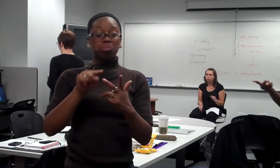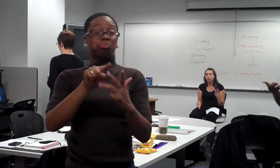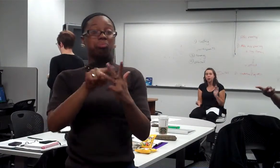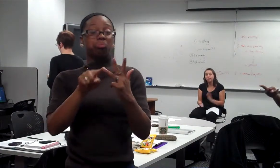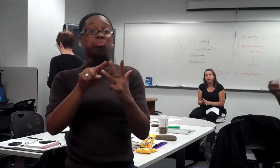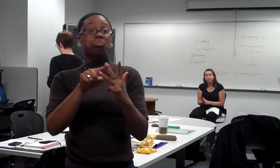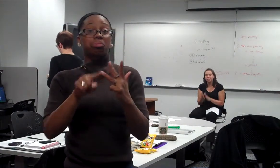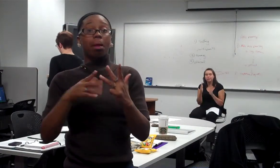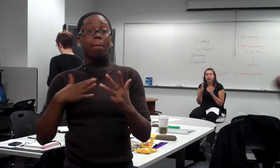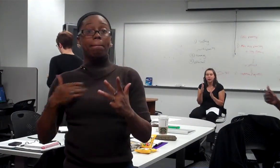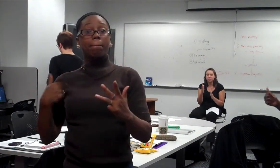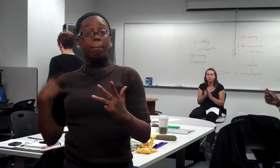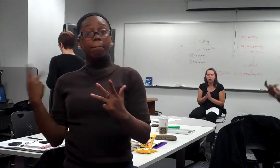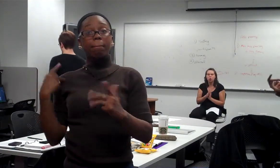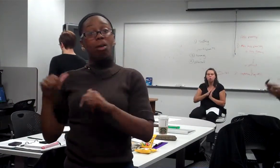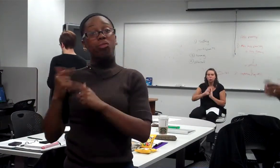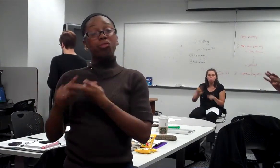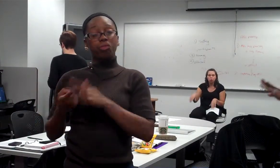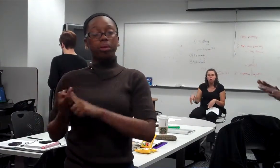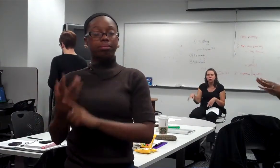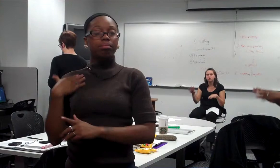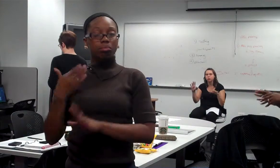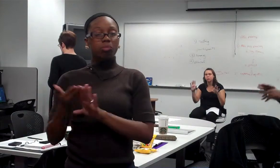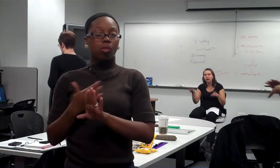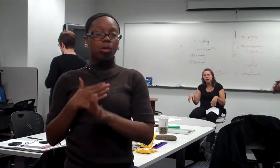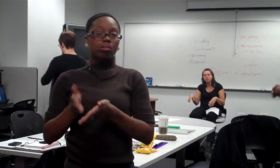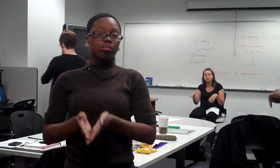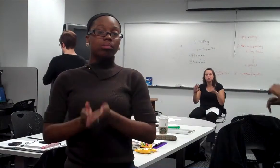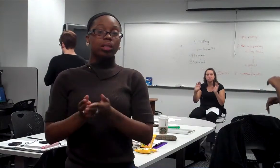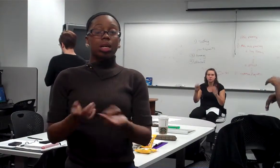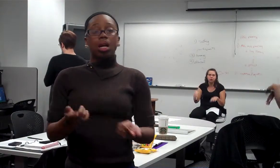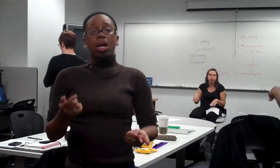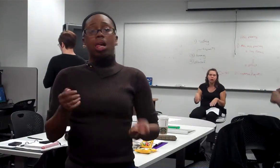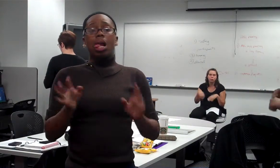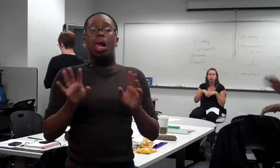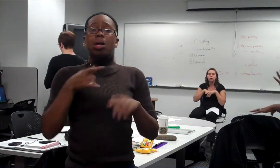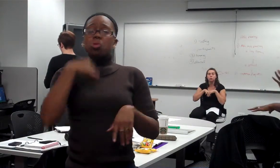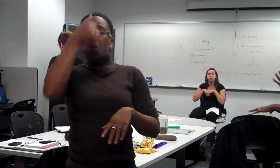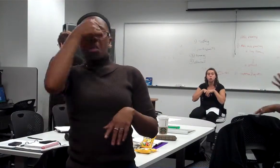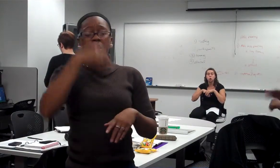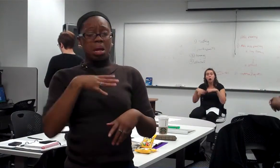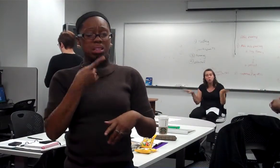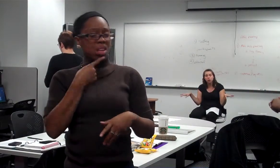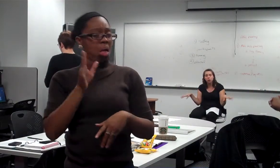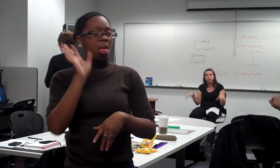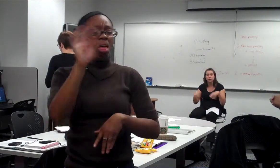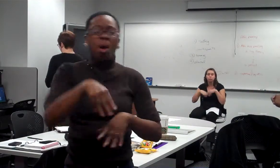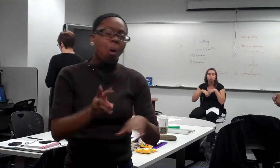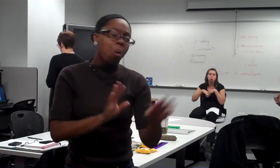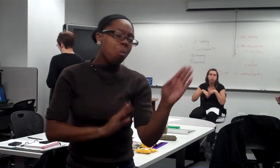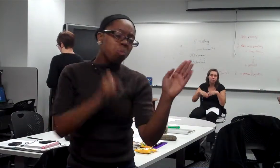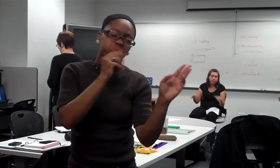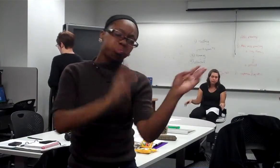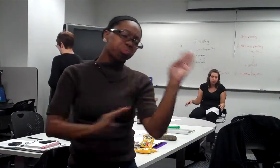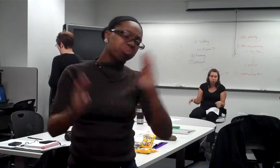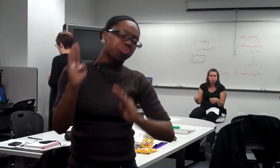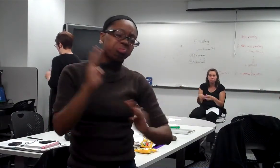But we couldn't. They said, oh, don't worry, you guys are going to pass them, it'll be fine. We can hear them shouting, they have drunk teenagers with